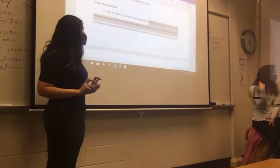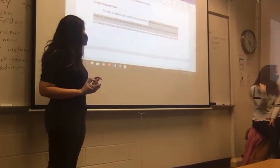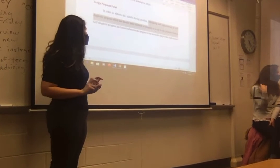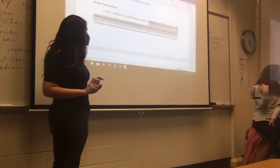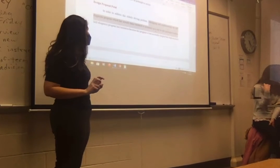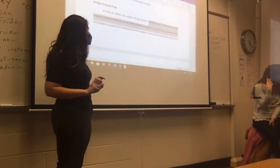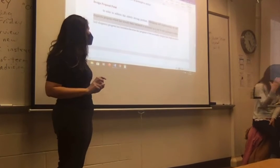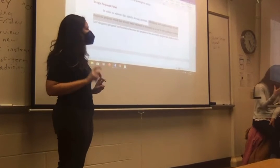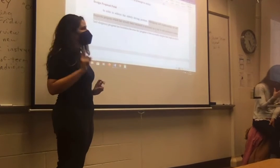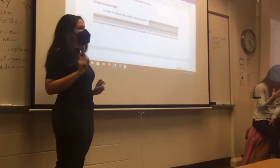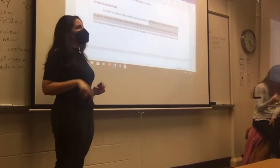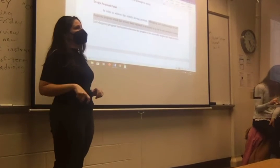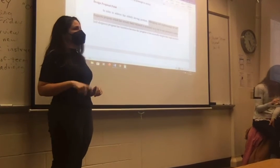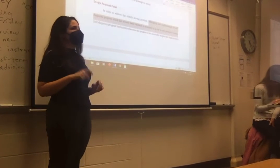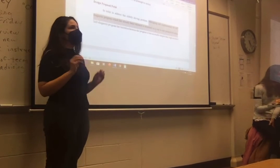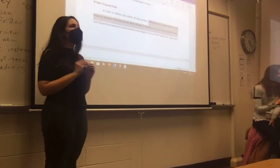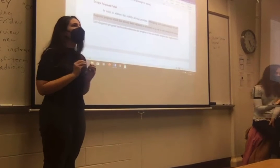need more research on this, right?